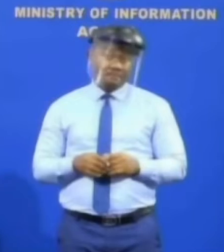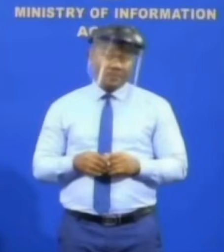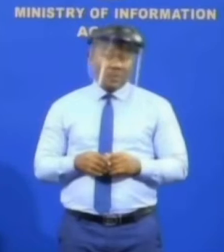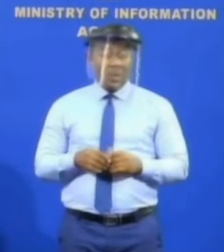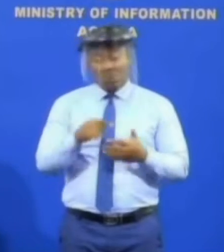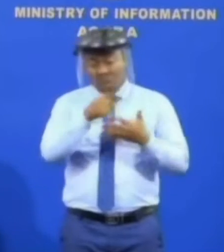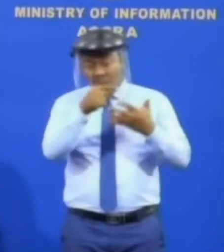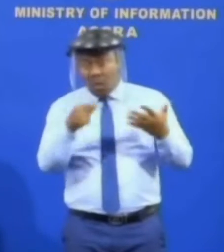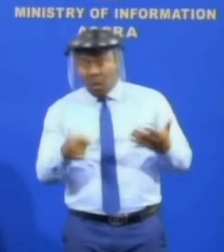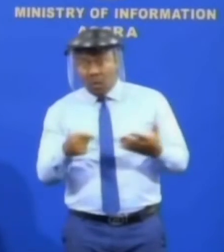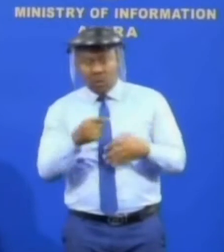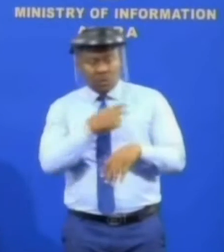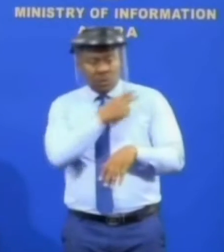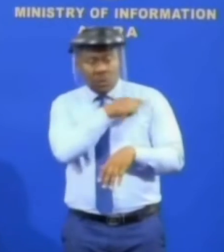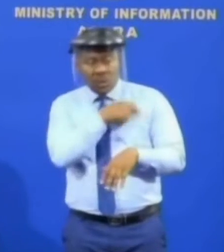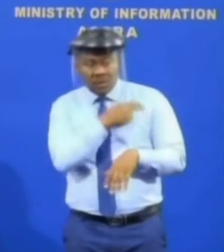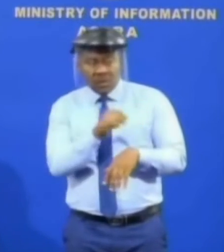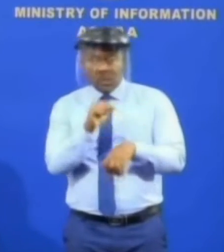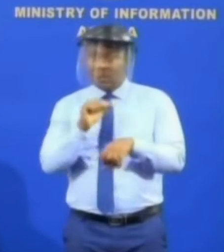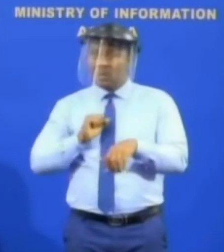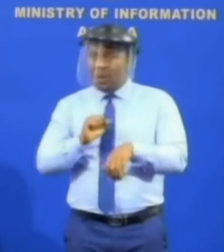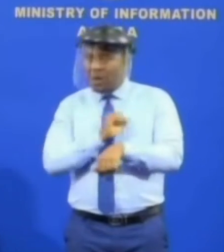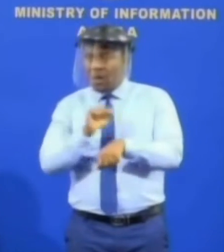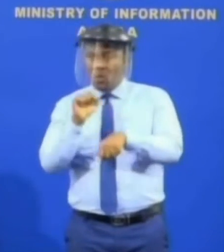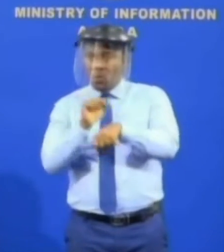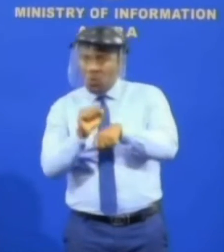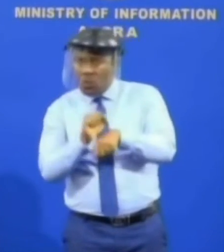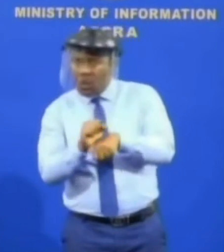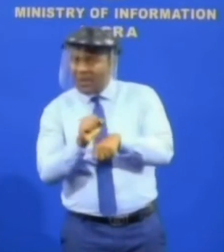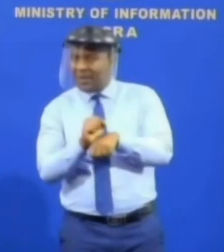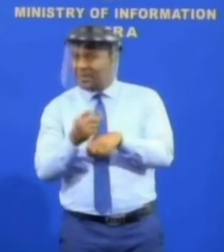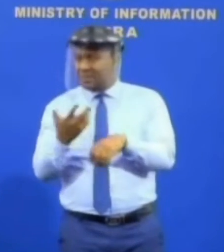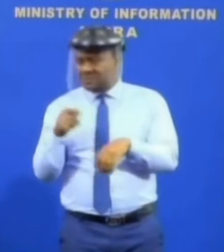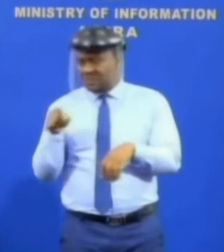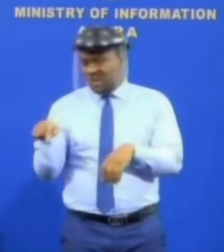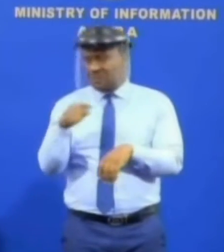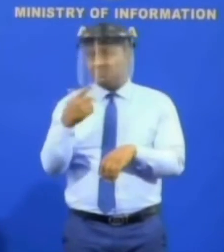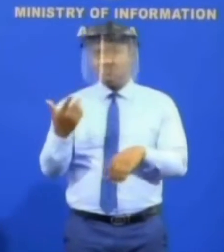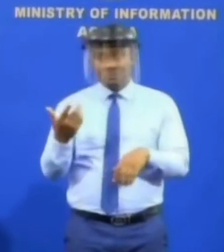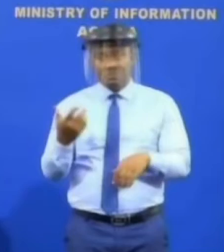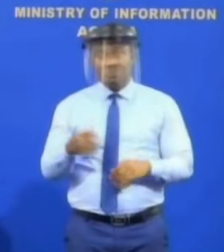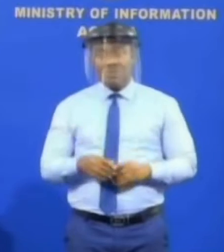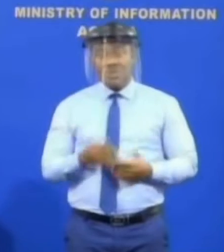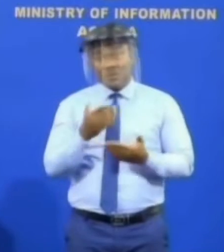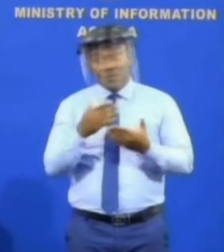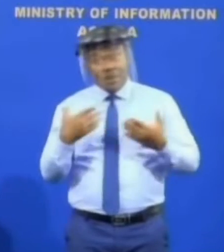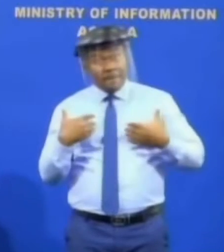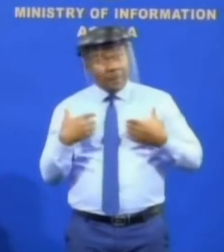workers still going through care, either in isolation, home, or those who are in treatment.